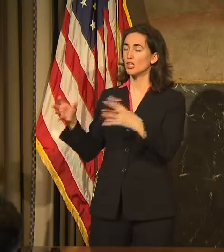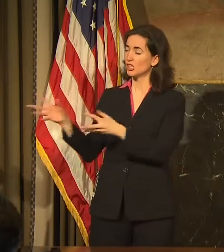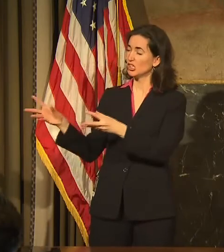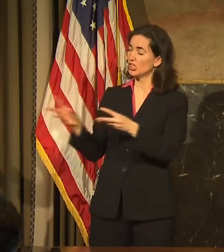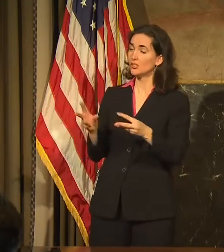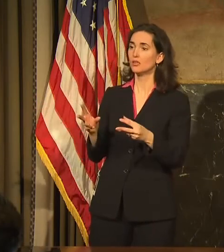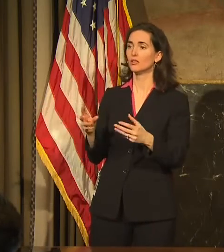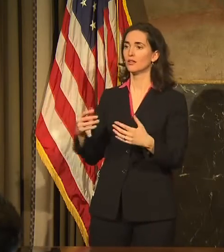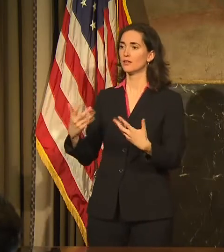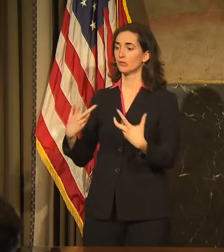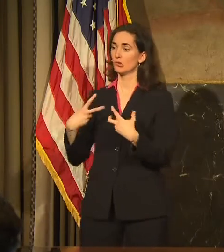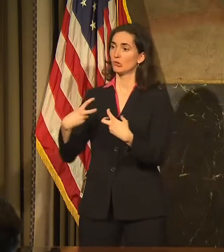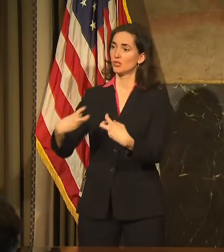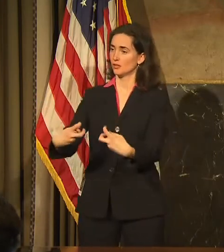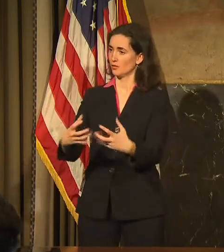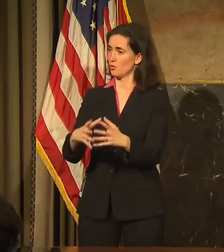will.